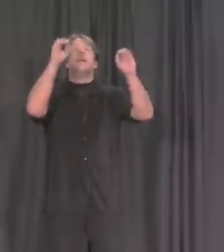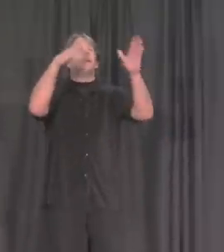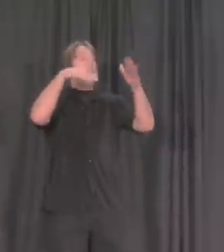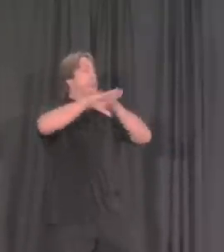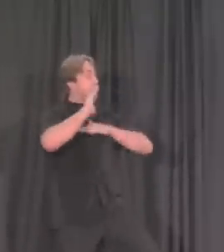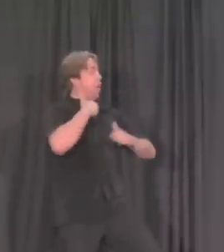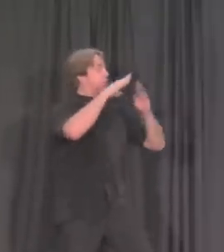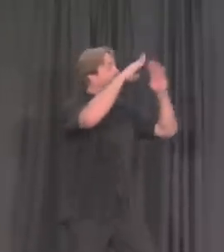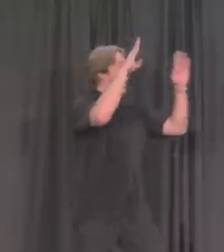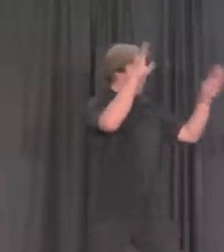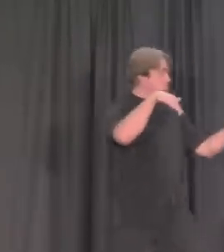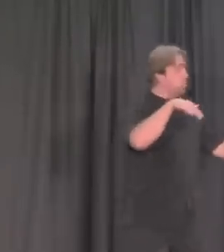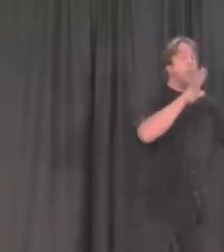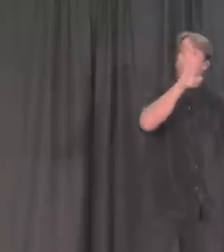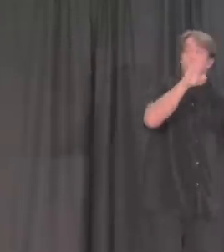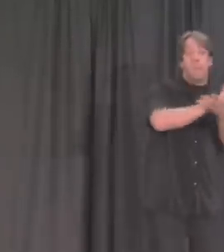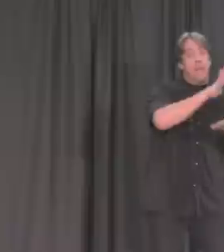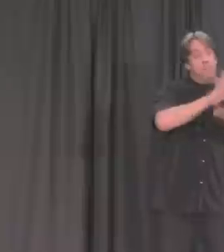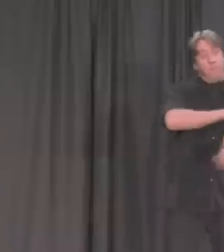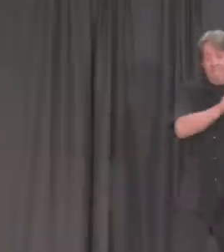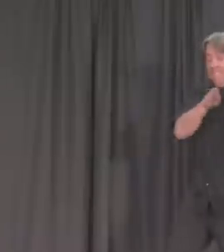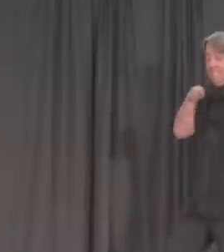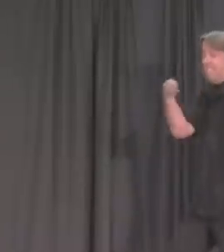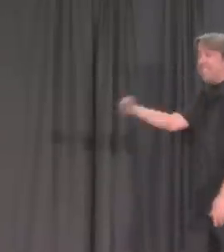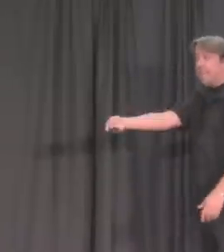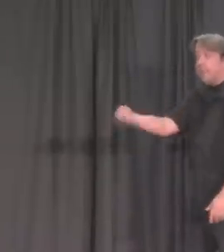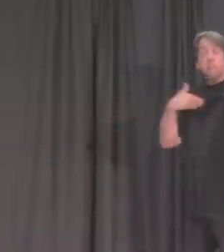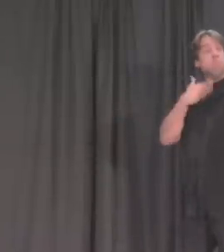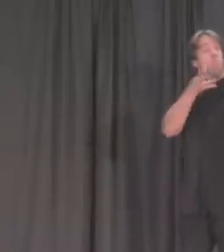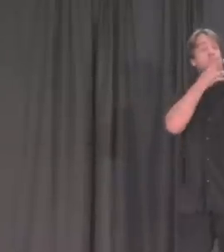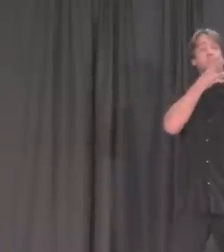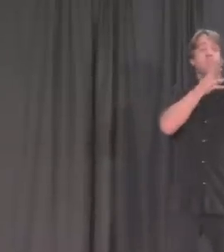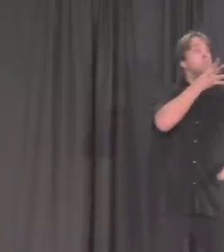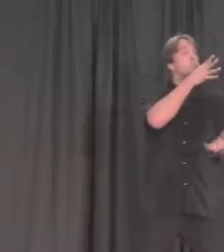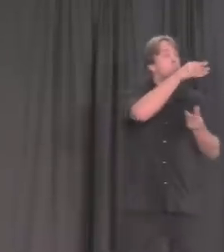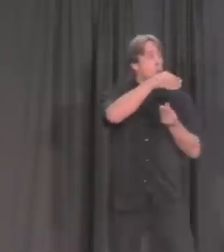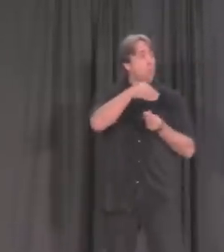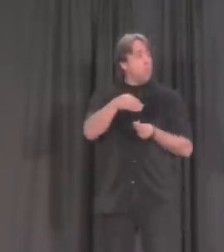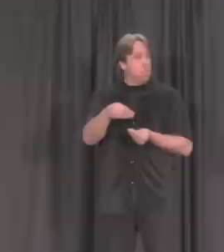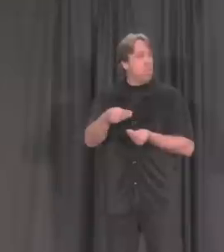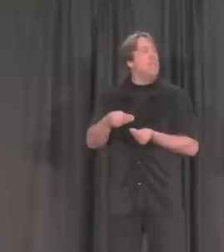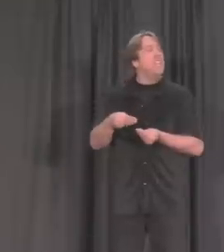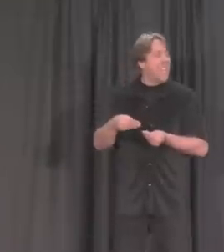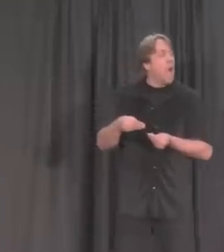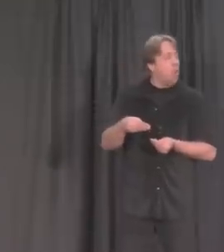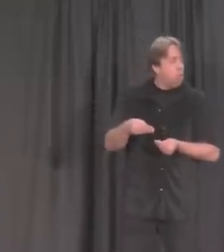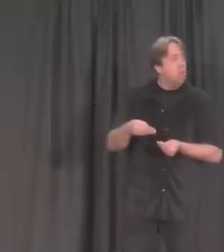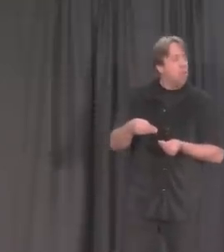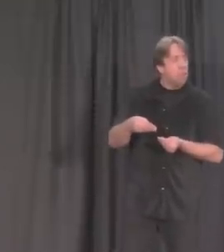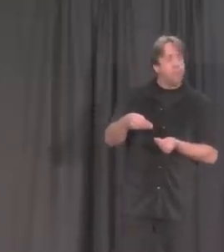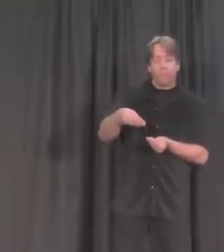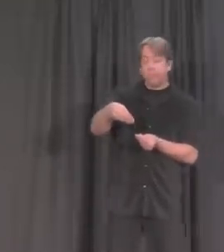I'm watching you. My mother let the teacher in and gave her a piece of paper.